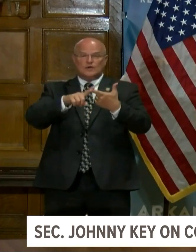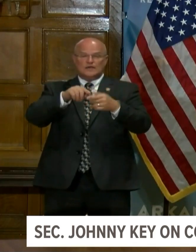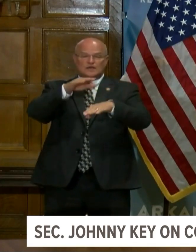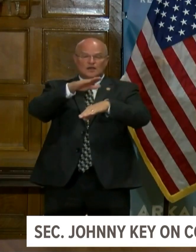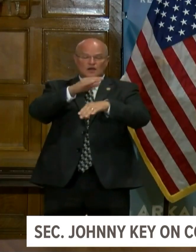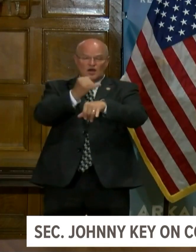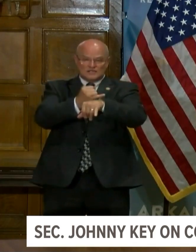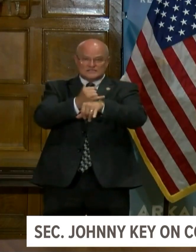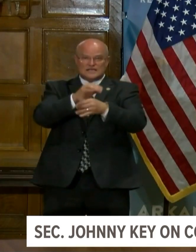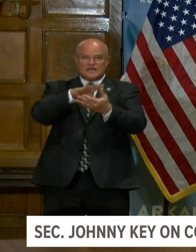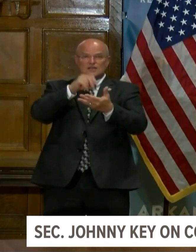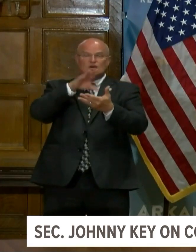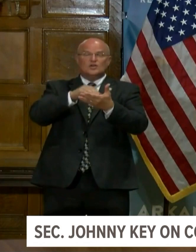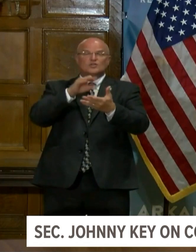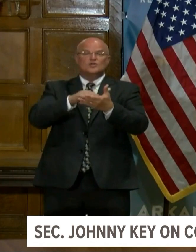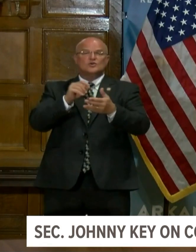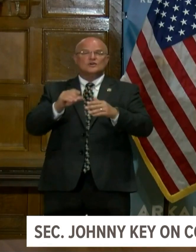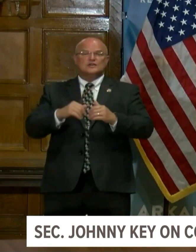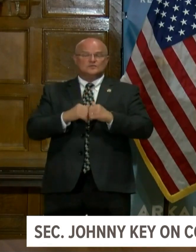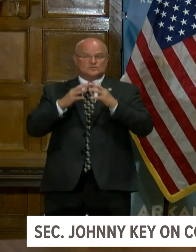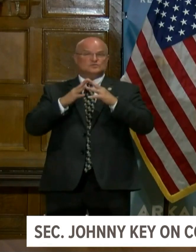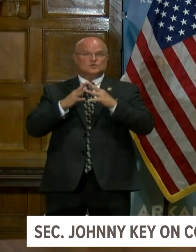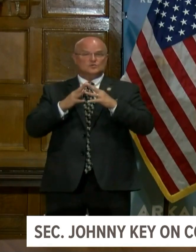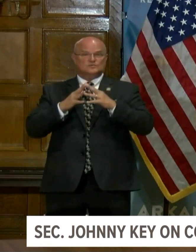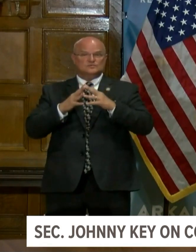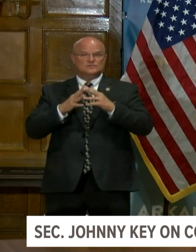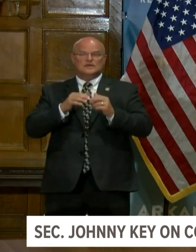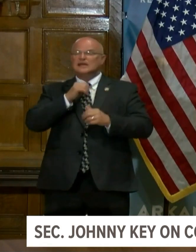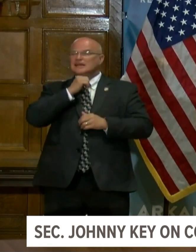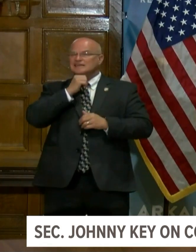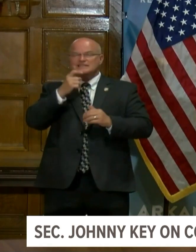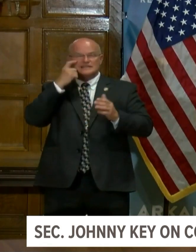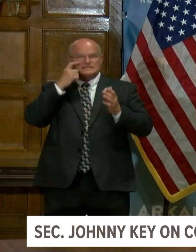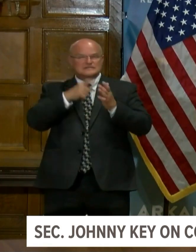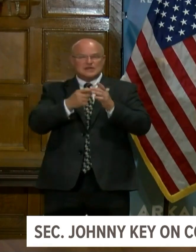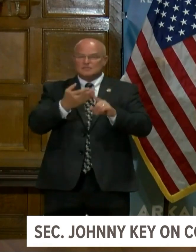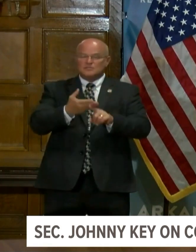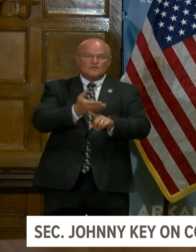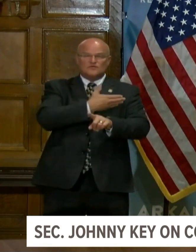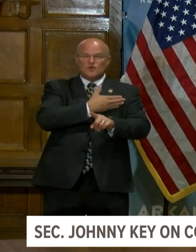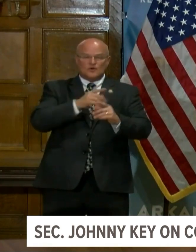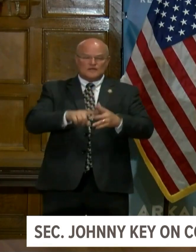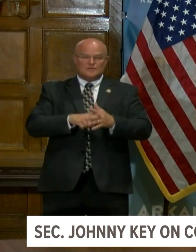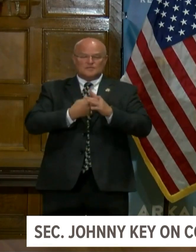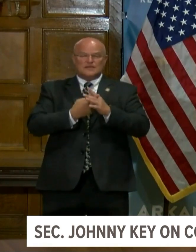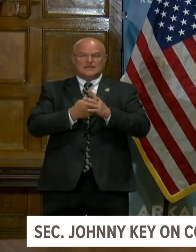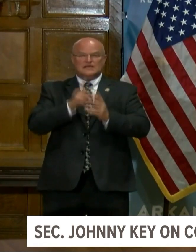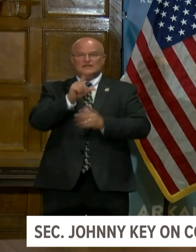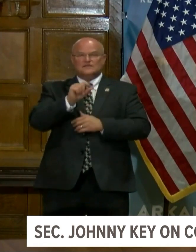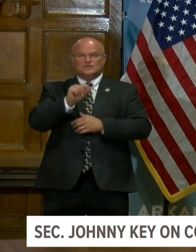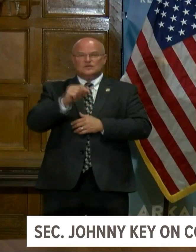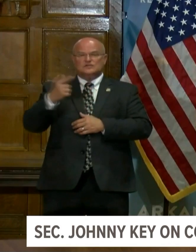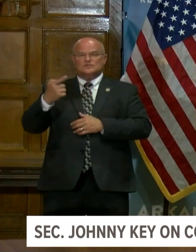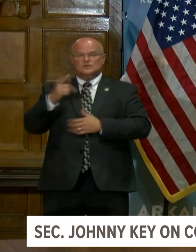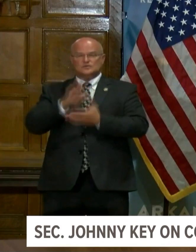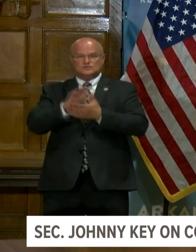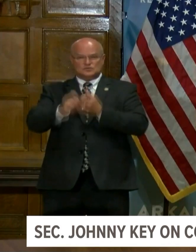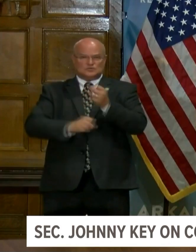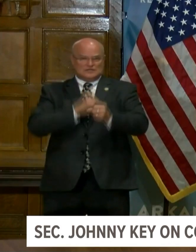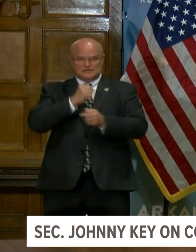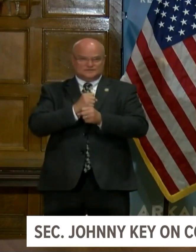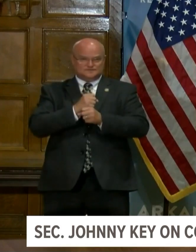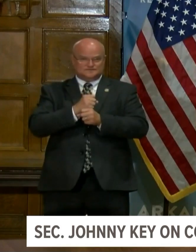learning resumes. It is not intended to identify a district status prior to the beginning of the 2021 school